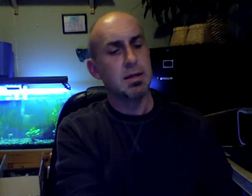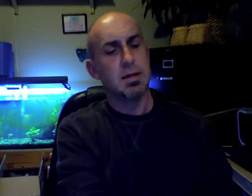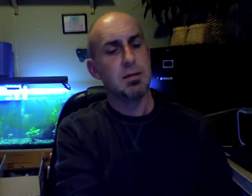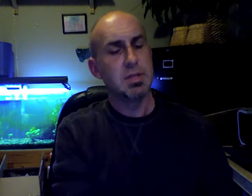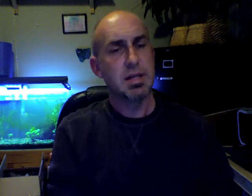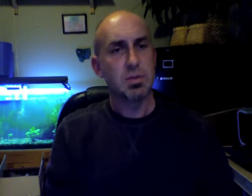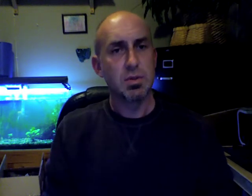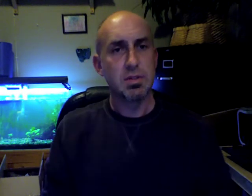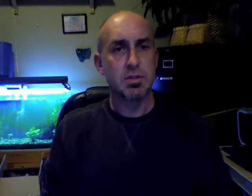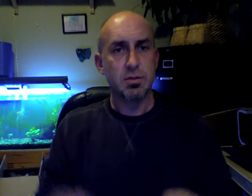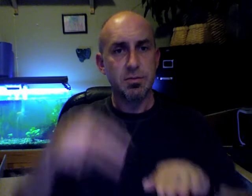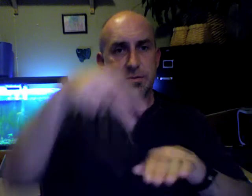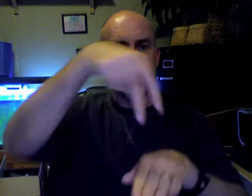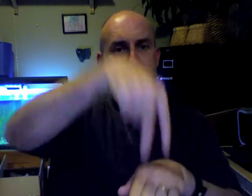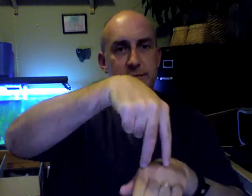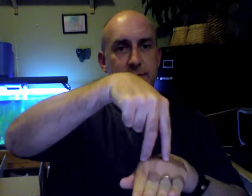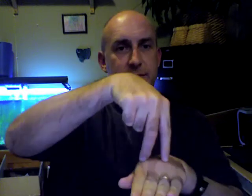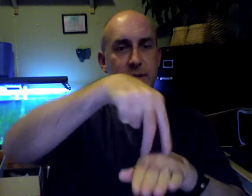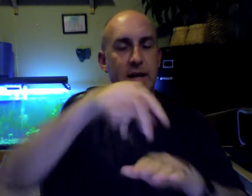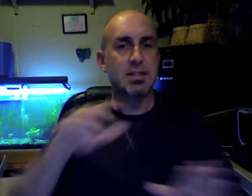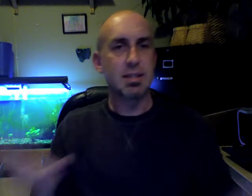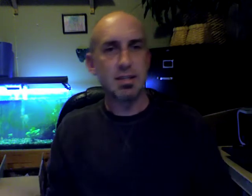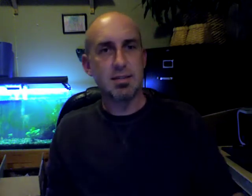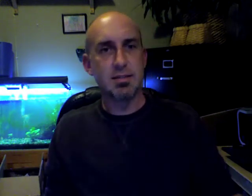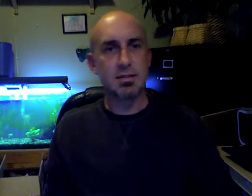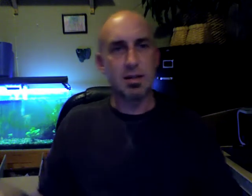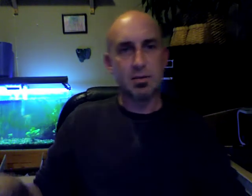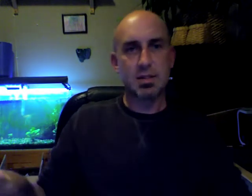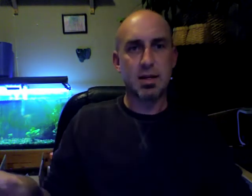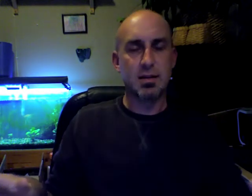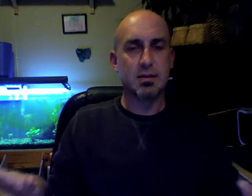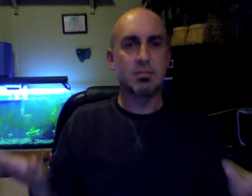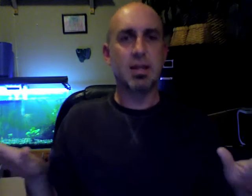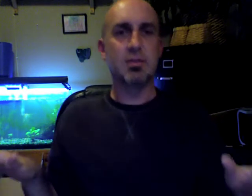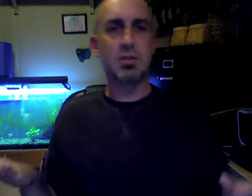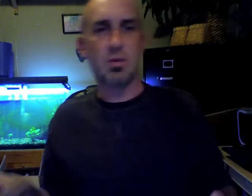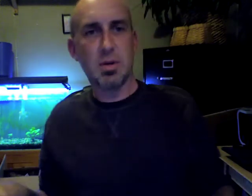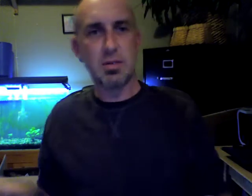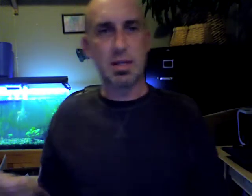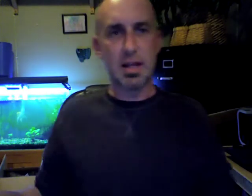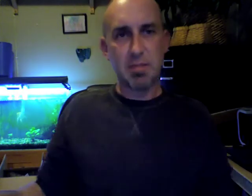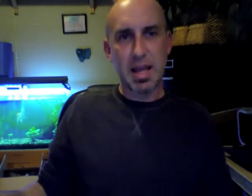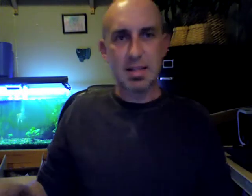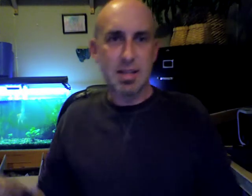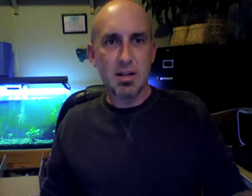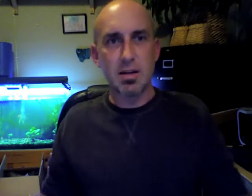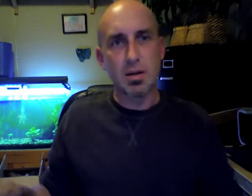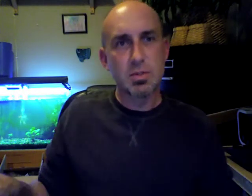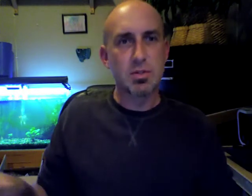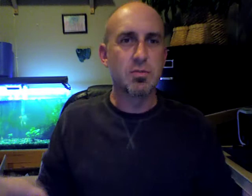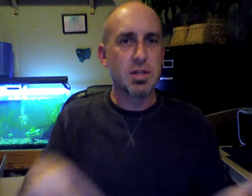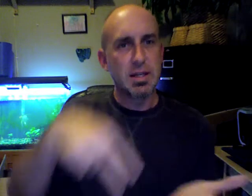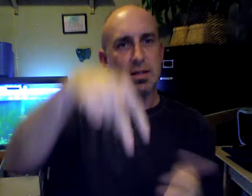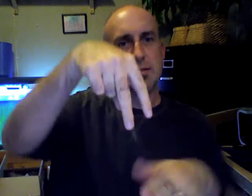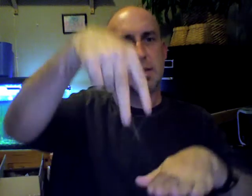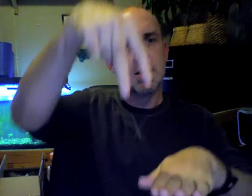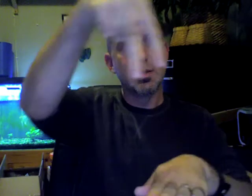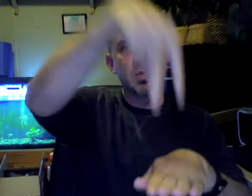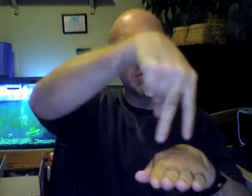The next word is surf. You know, I asked the kids, because I always kind of, you can't really show, but I always kind of have my hands out like I was surfing, and put your fingers